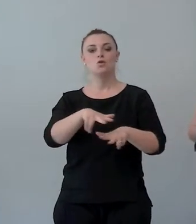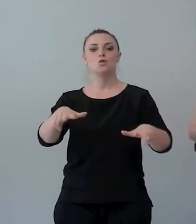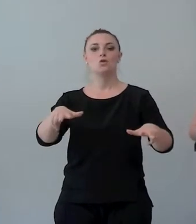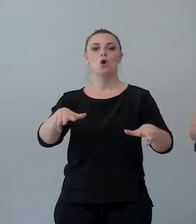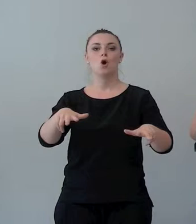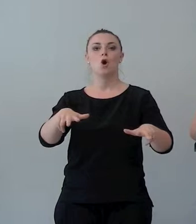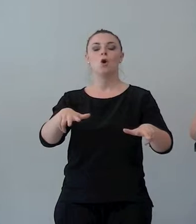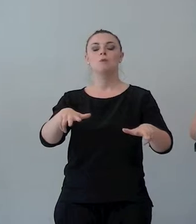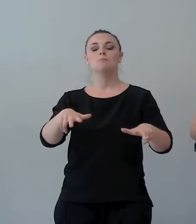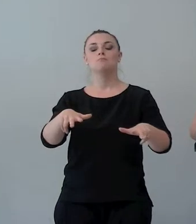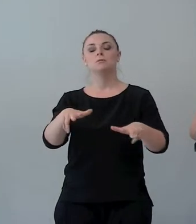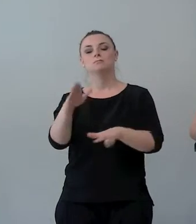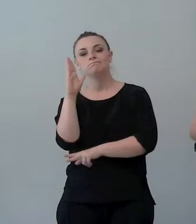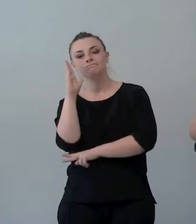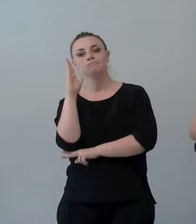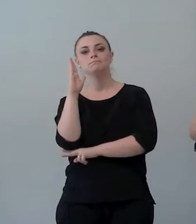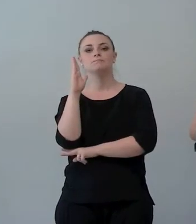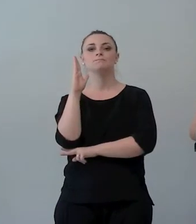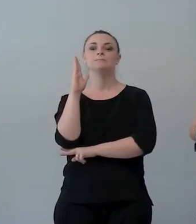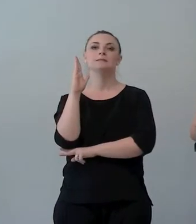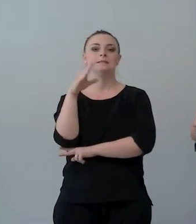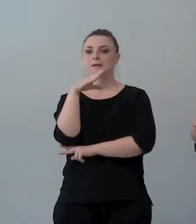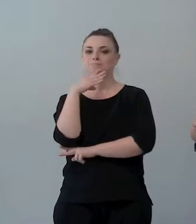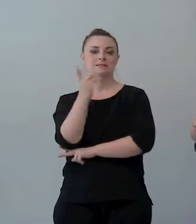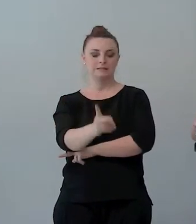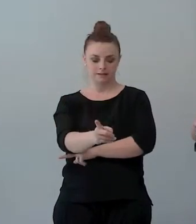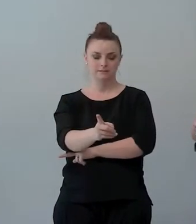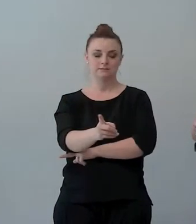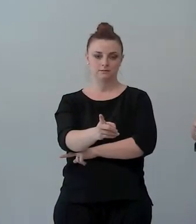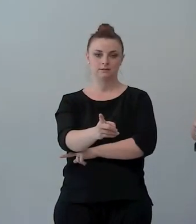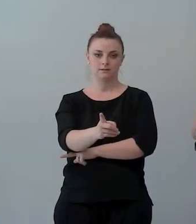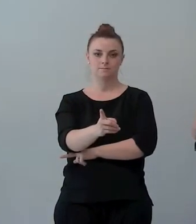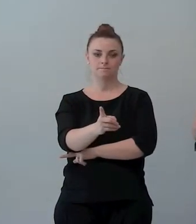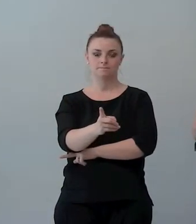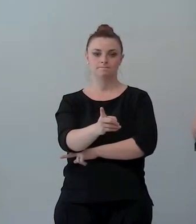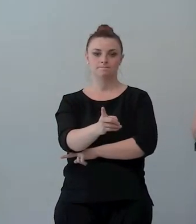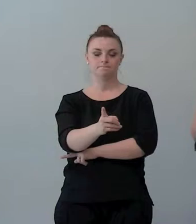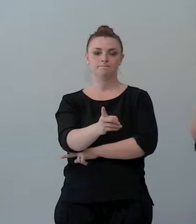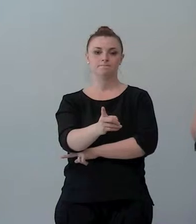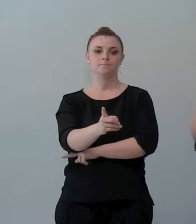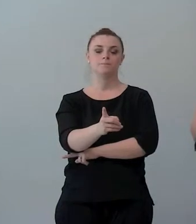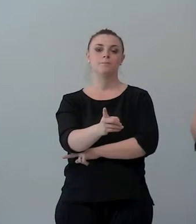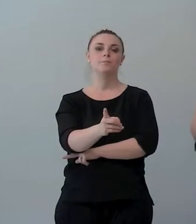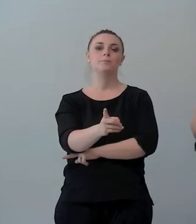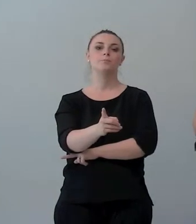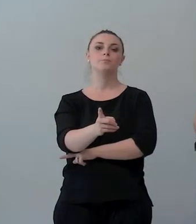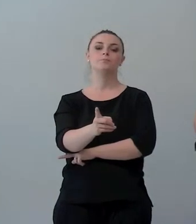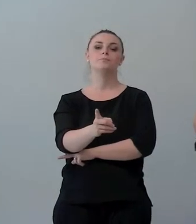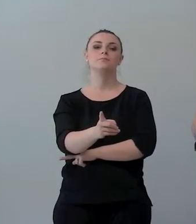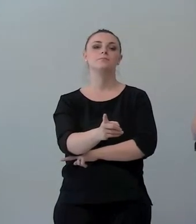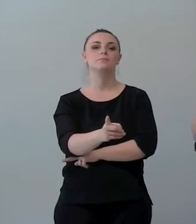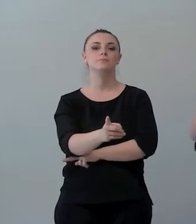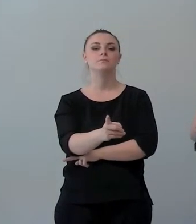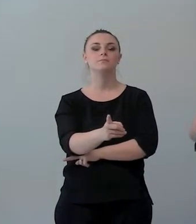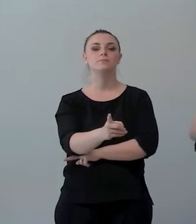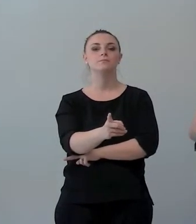So this is one extreme, the one that works all the time and doesn't get enough